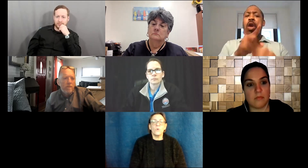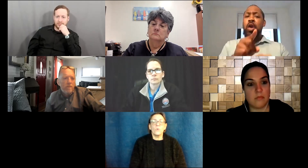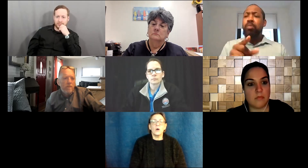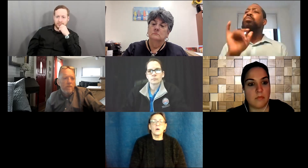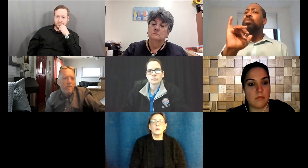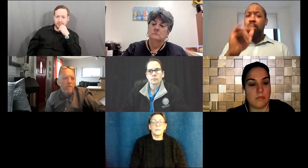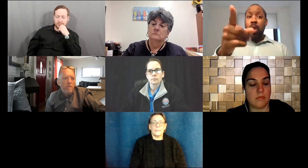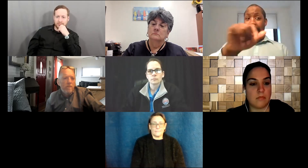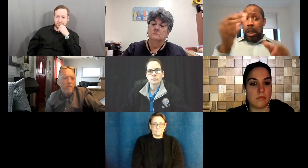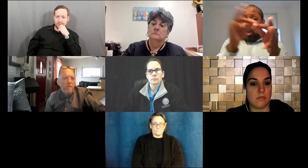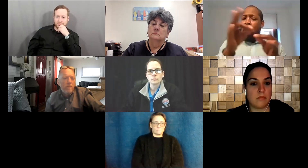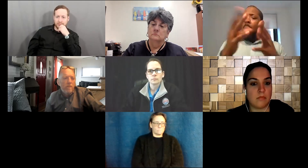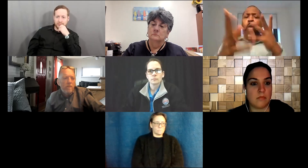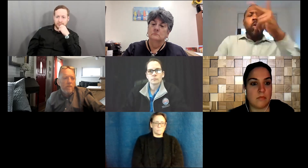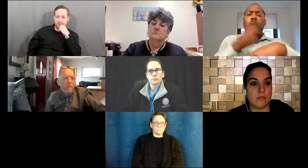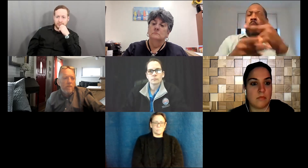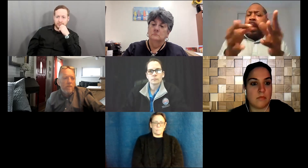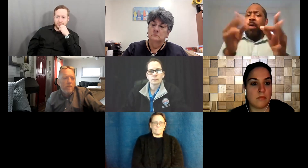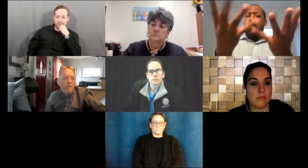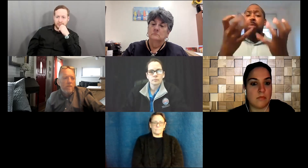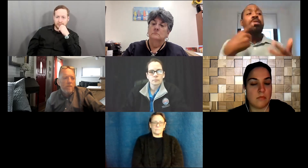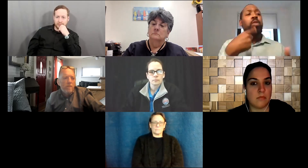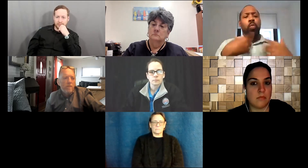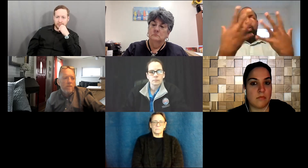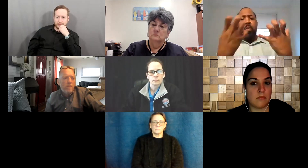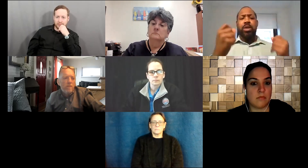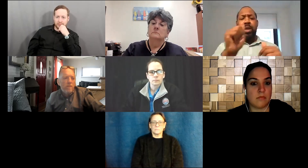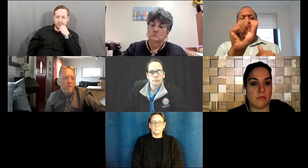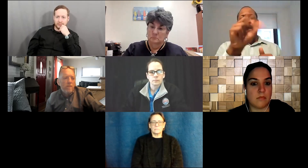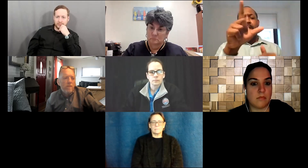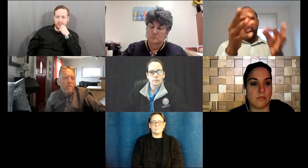If So- you need interpretation in another language, you can show that in a